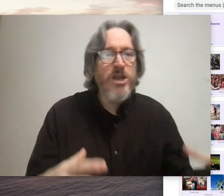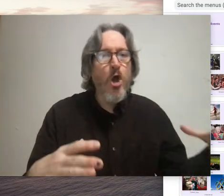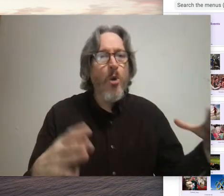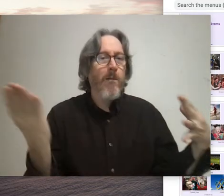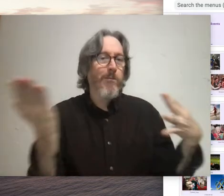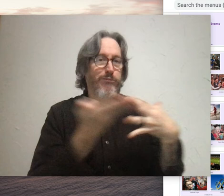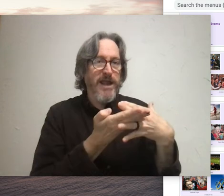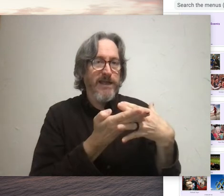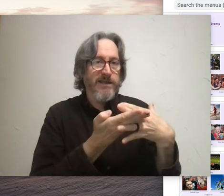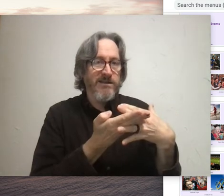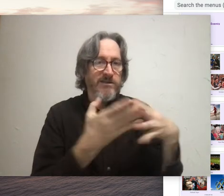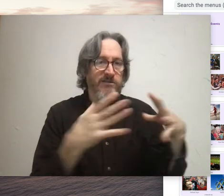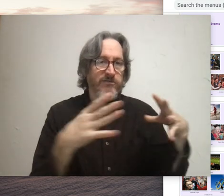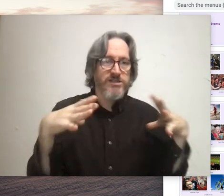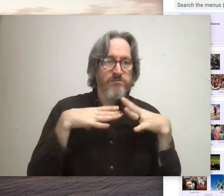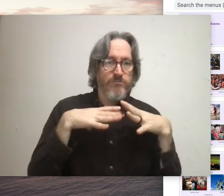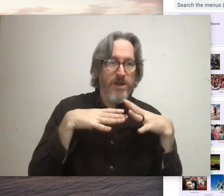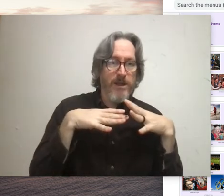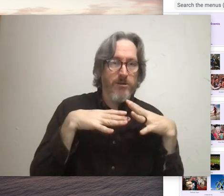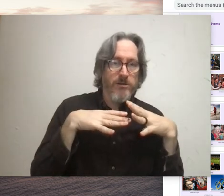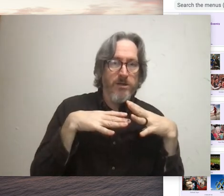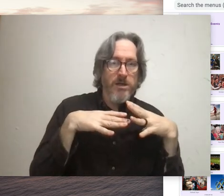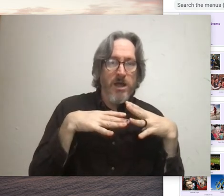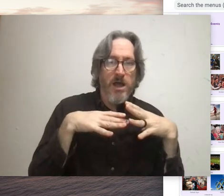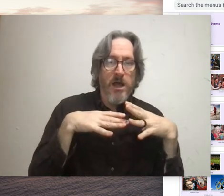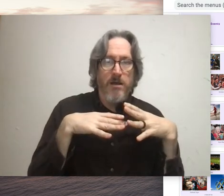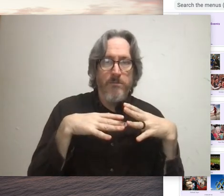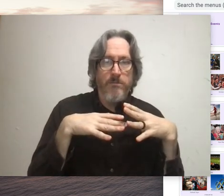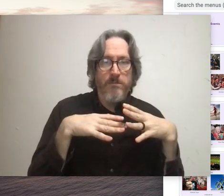And then we know break versus break,